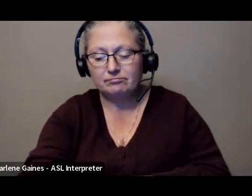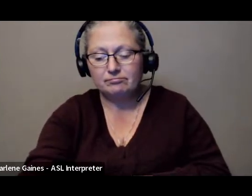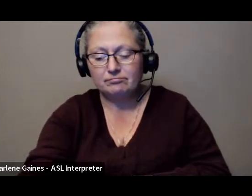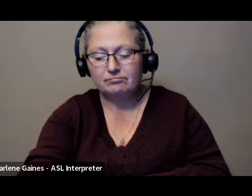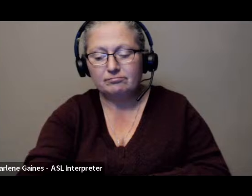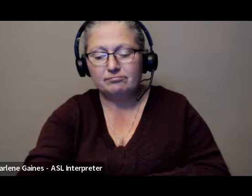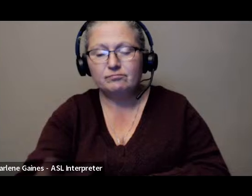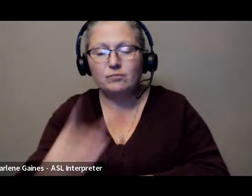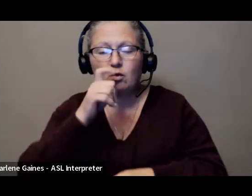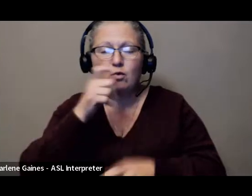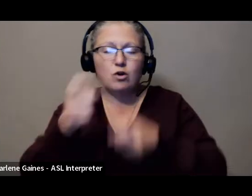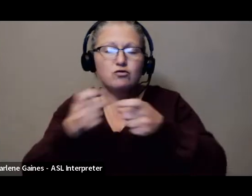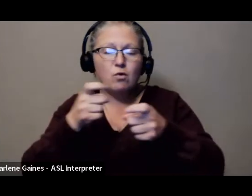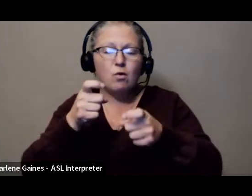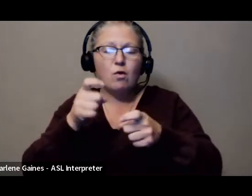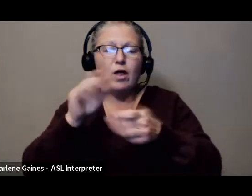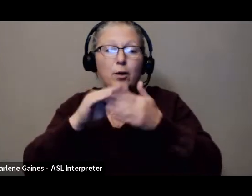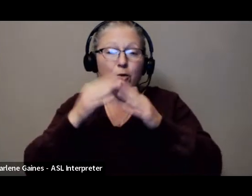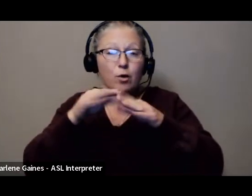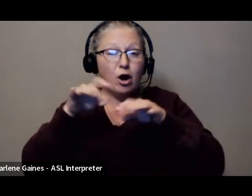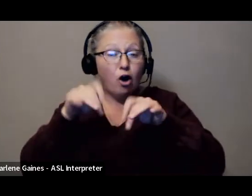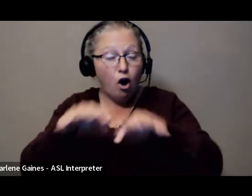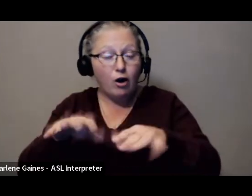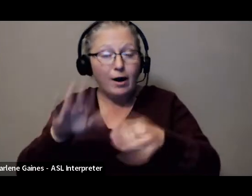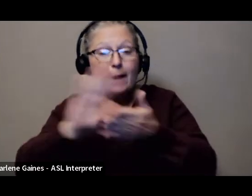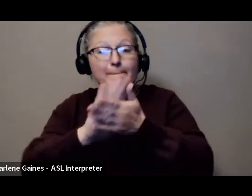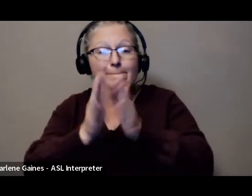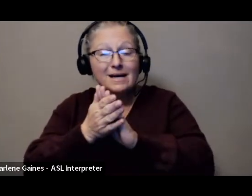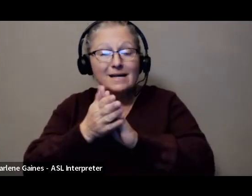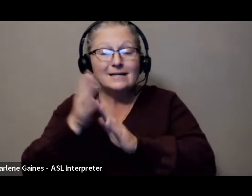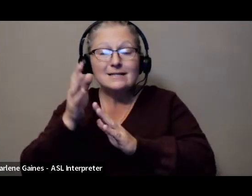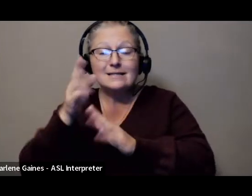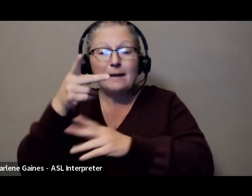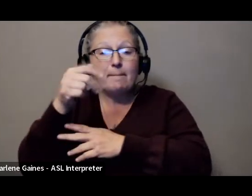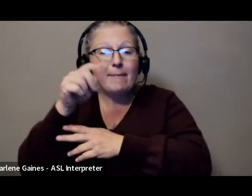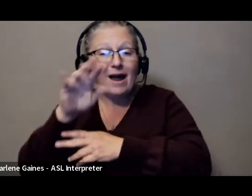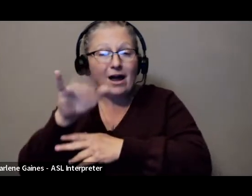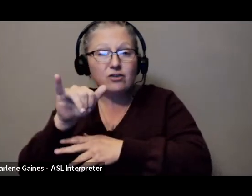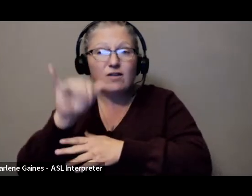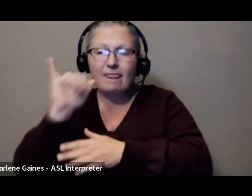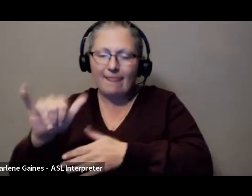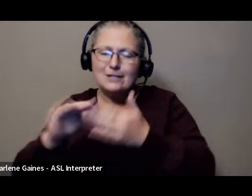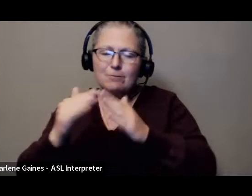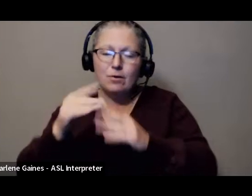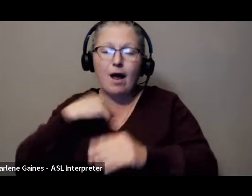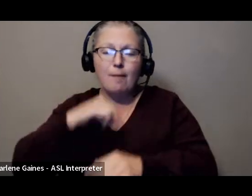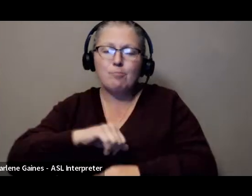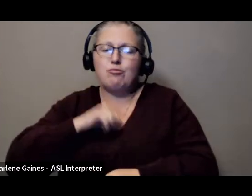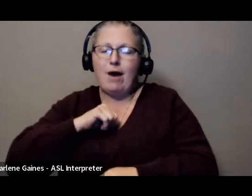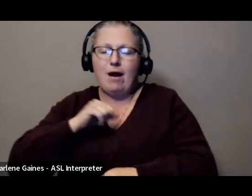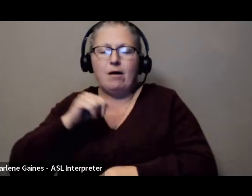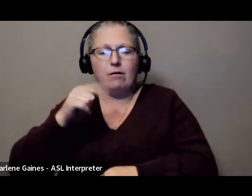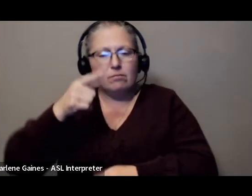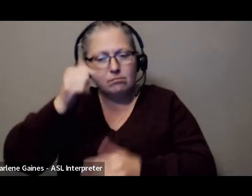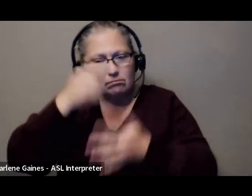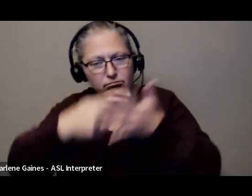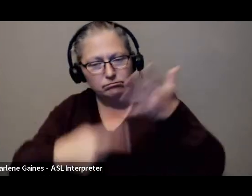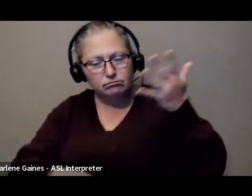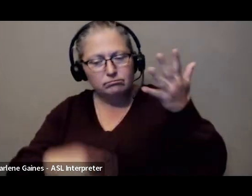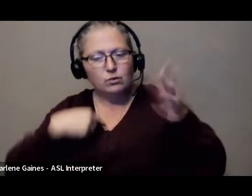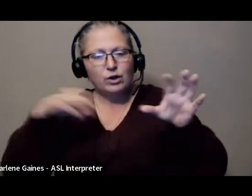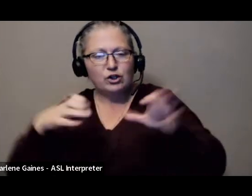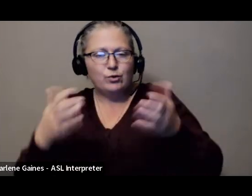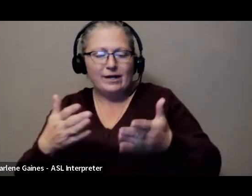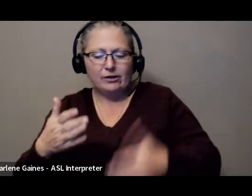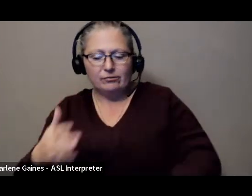community garden, the peace pantry, and all that, that is community. Those are all the things that I'm proud of that we do here.